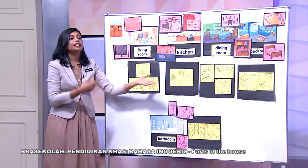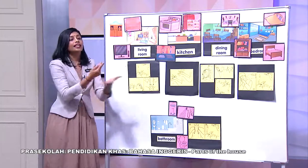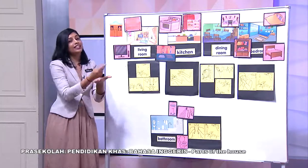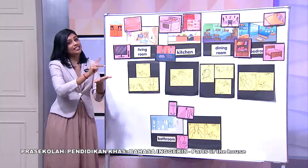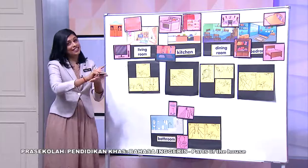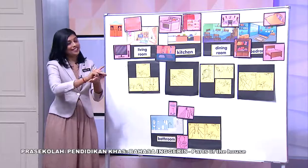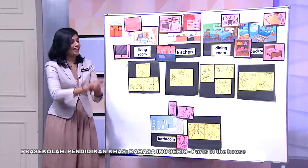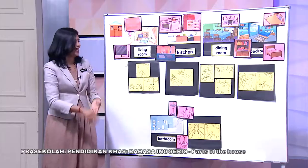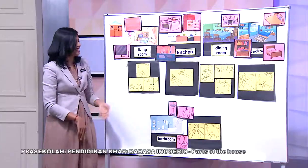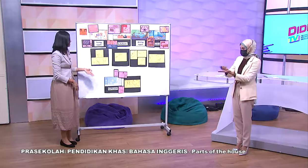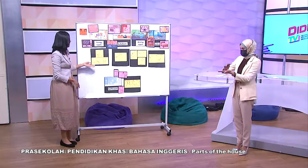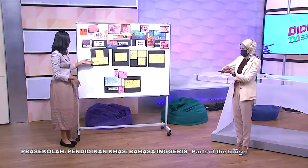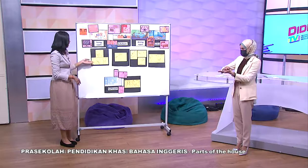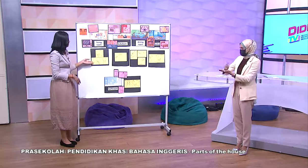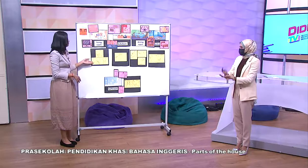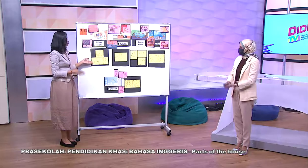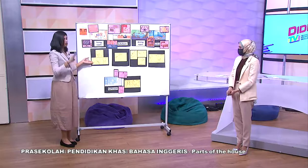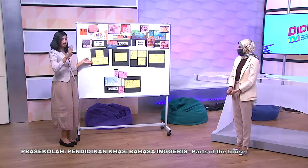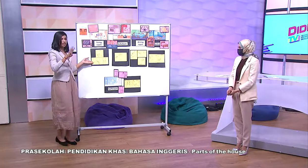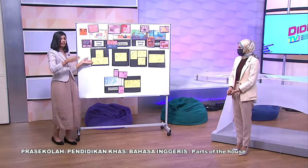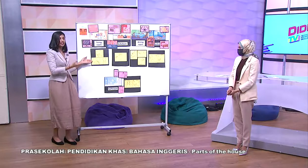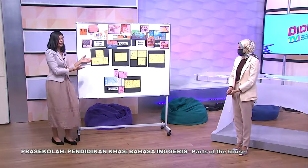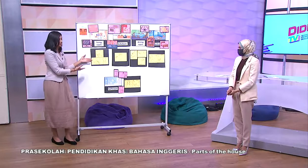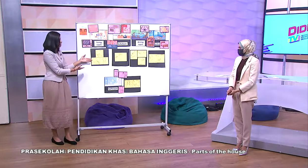Kitchen. Kitchen. Yes. And the fourth picture here is?